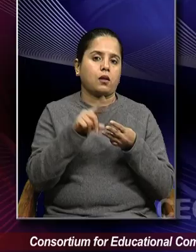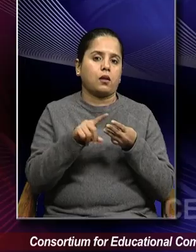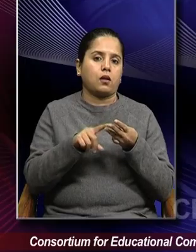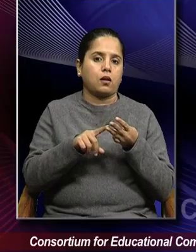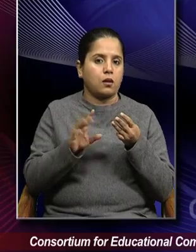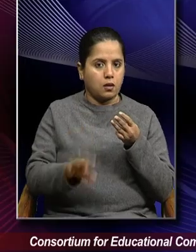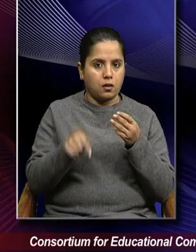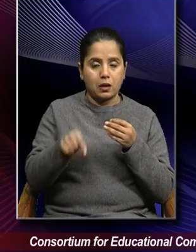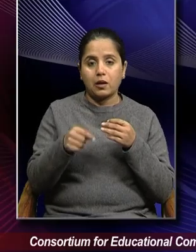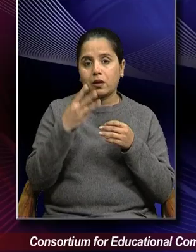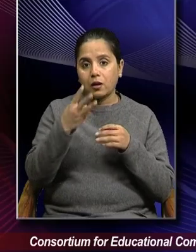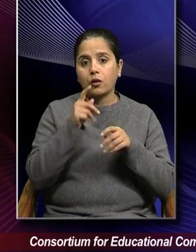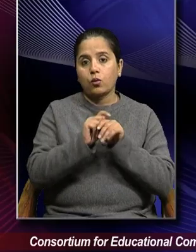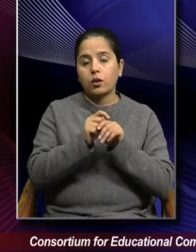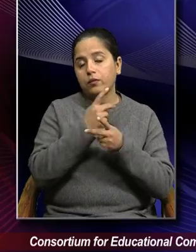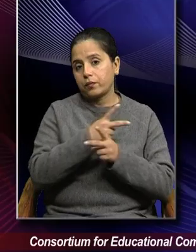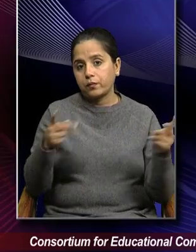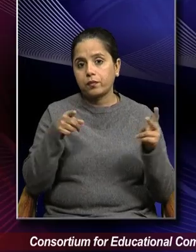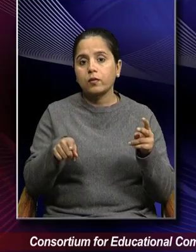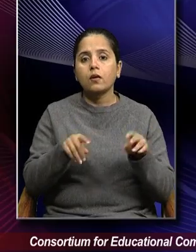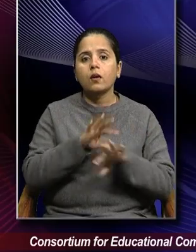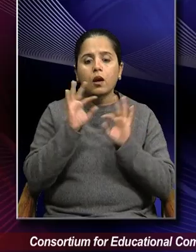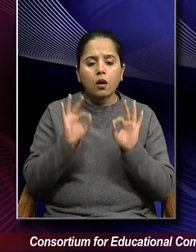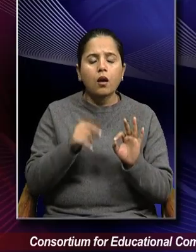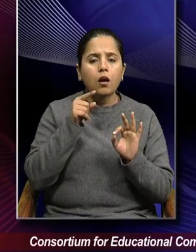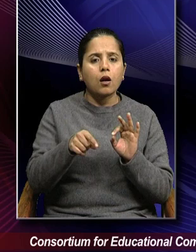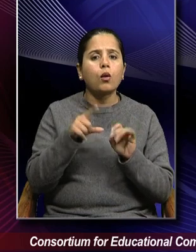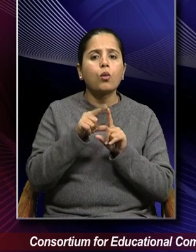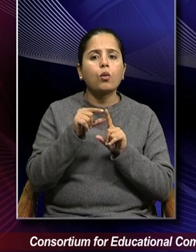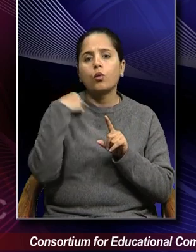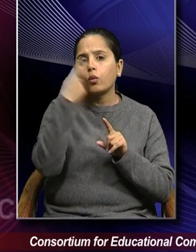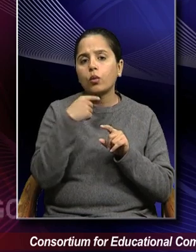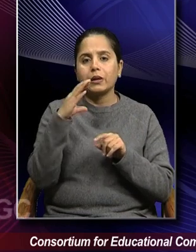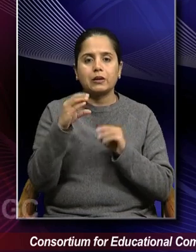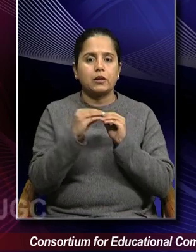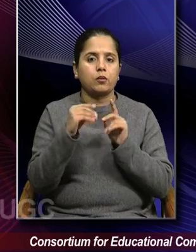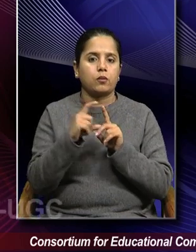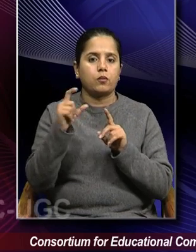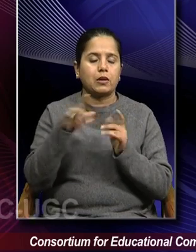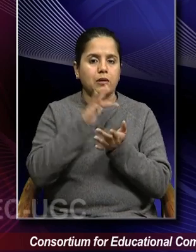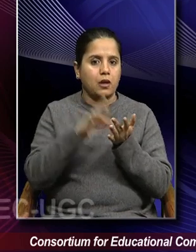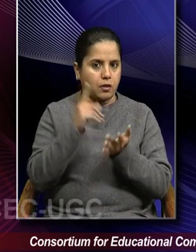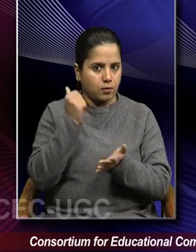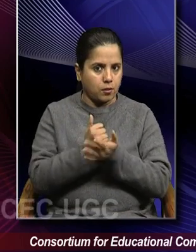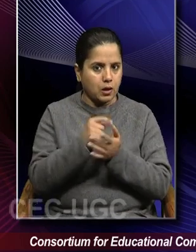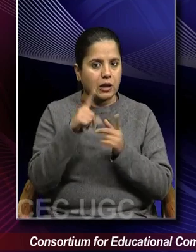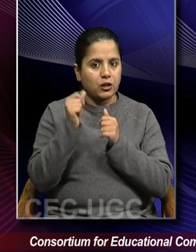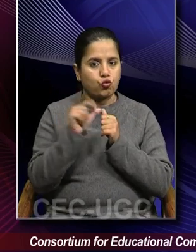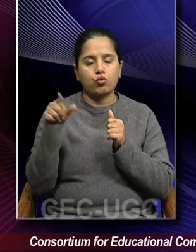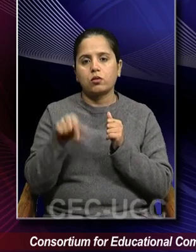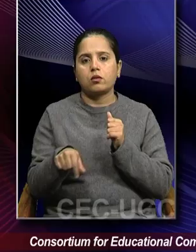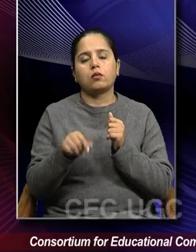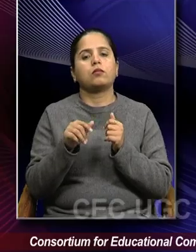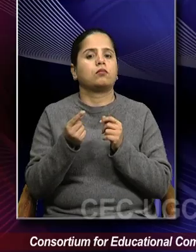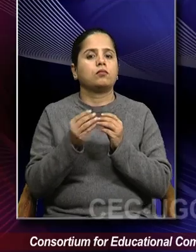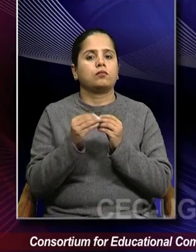three functions are properly performed by this CBDC, that is central bank digital currency. So it is